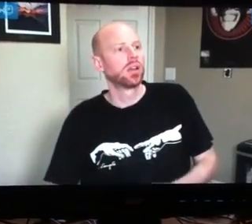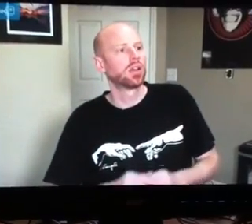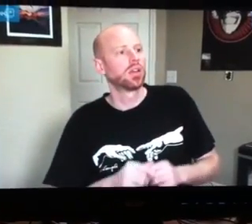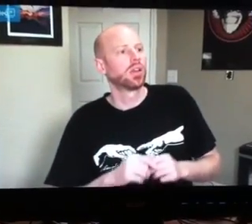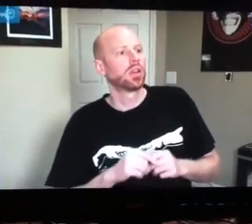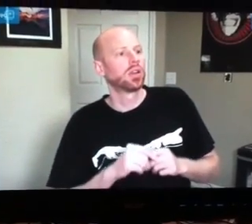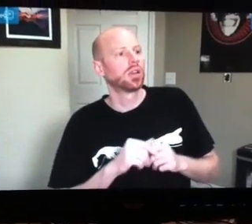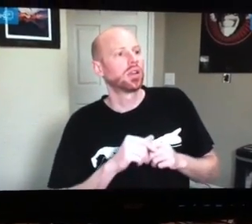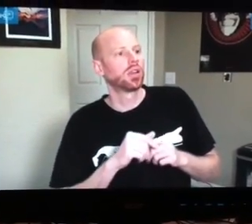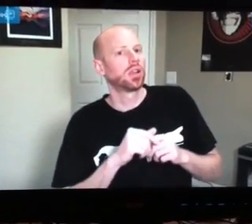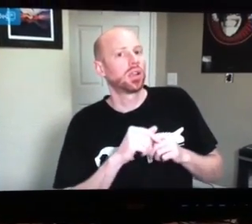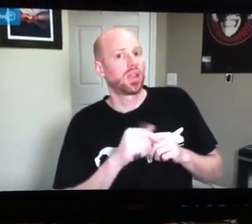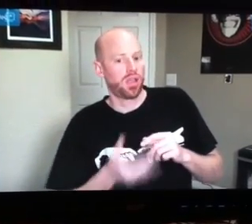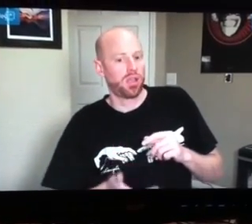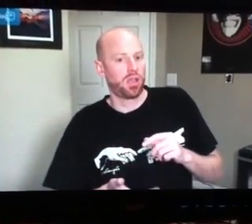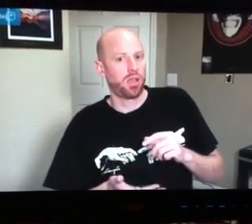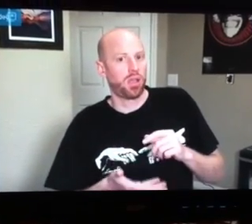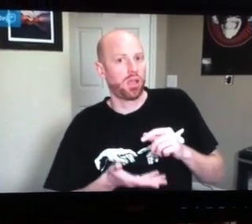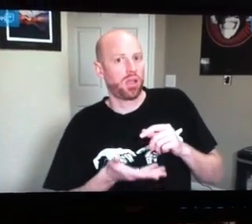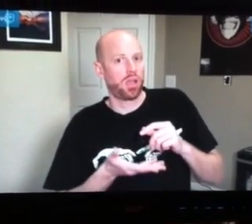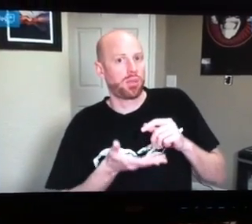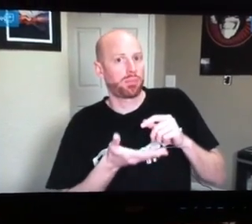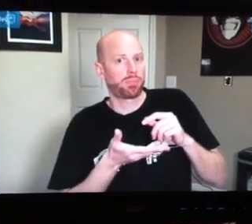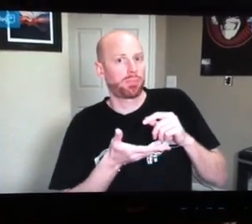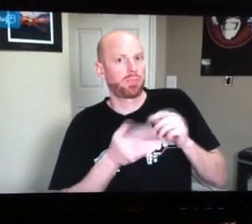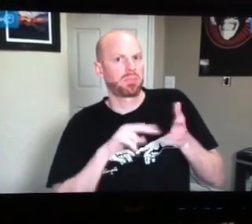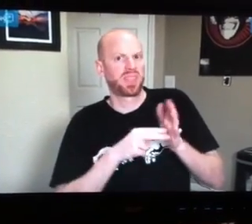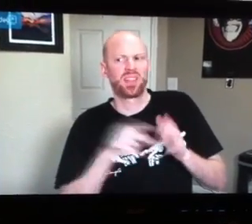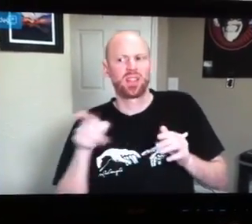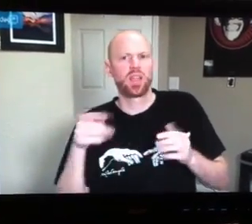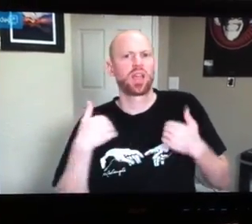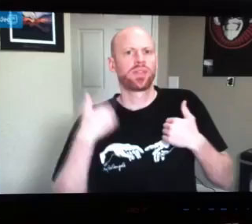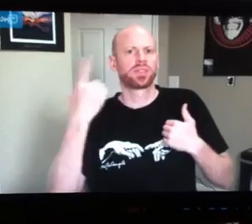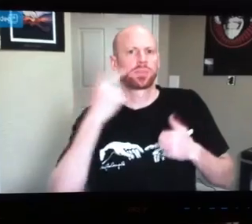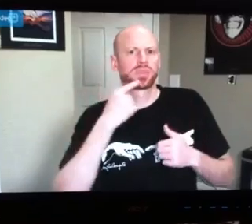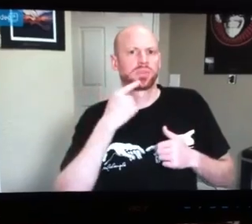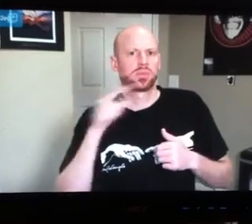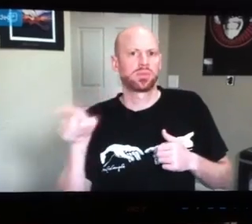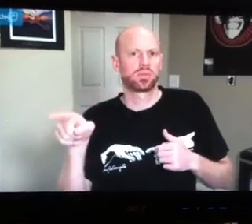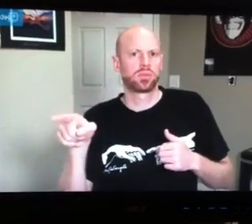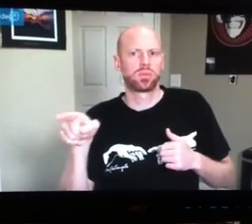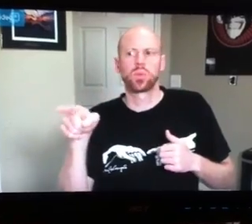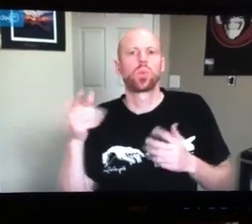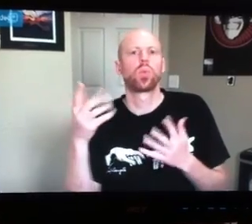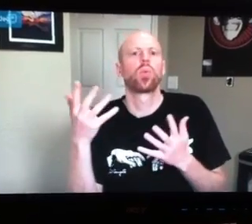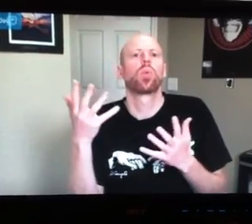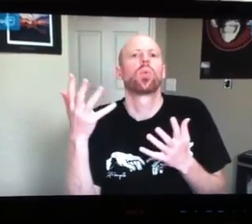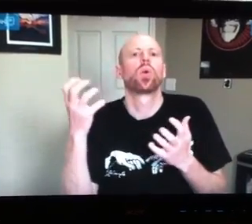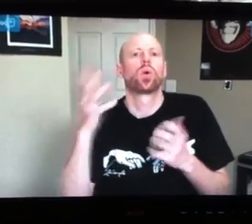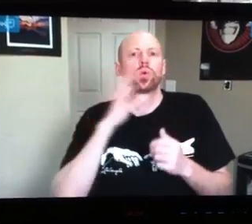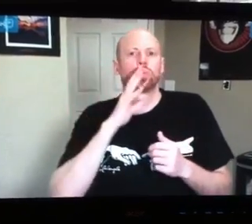notices the listener's hands, and the position of their hands will determine whether or not they want to say something,